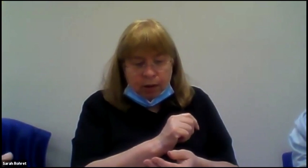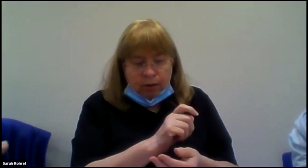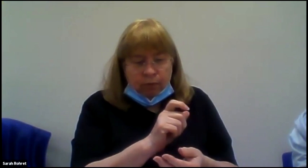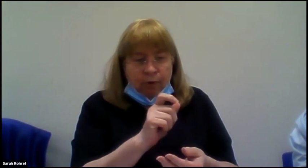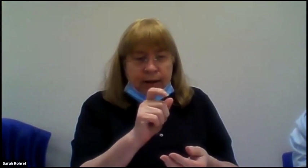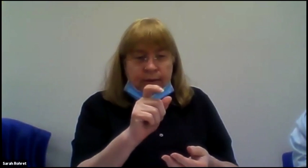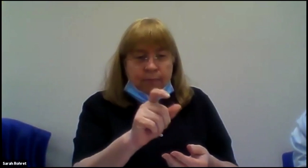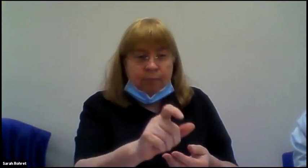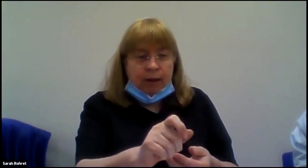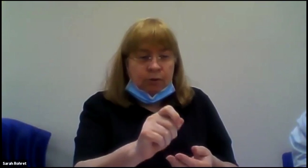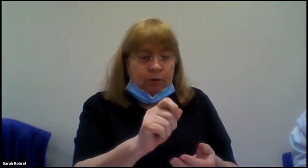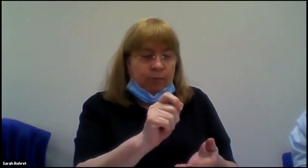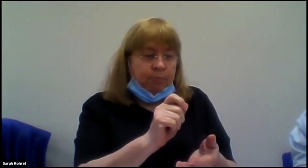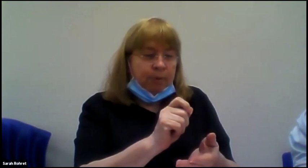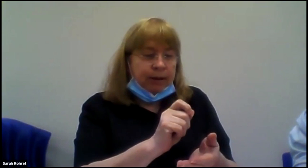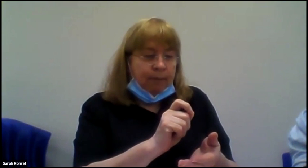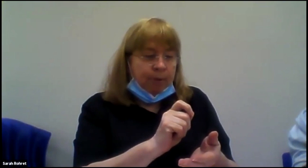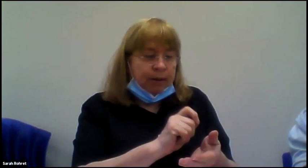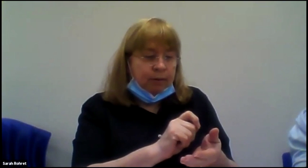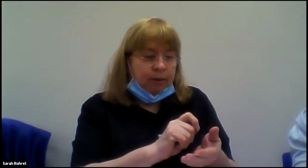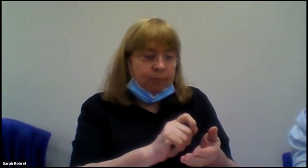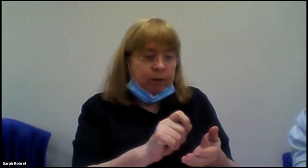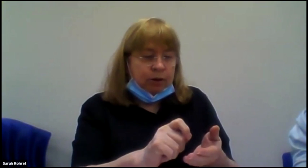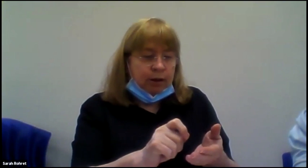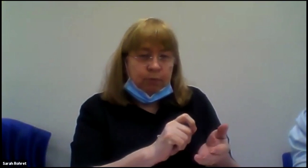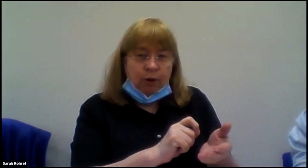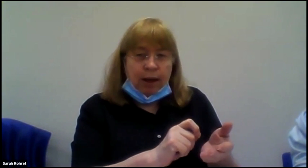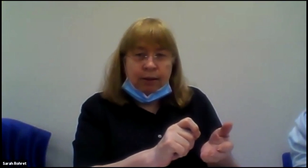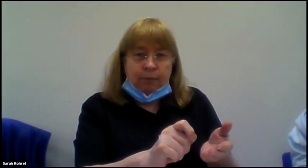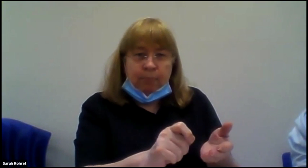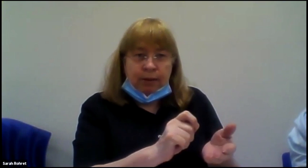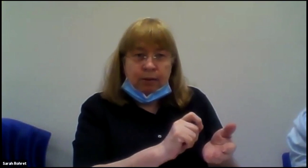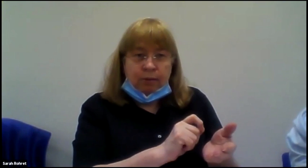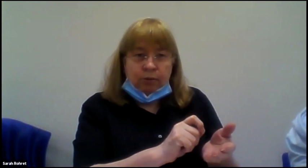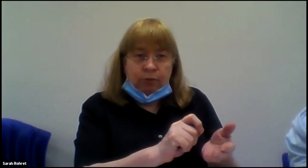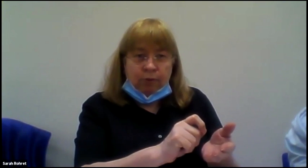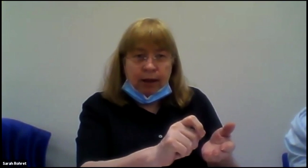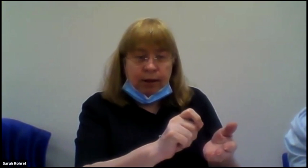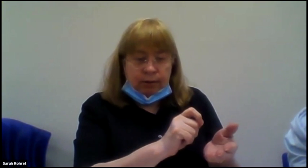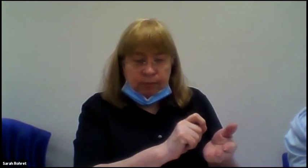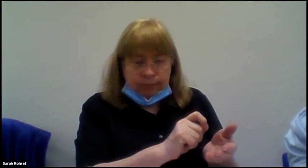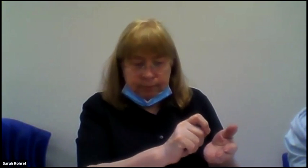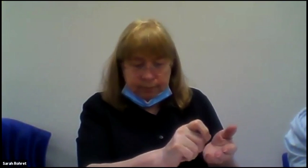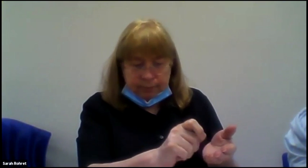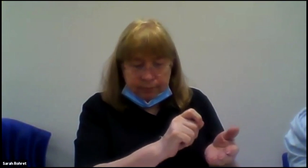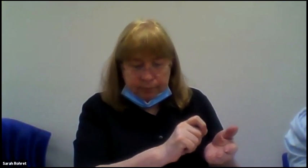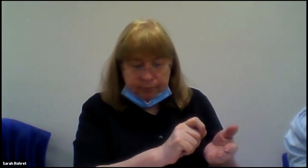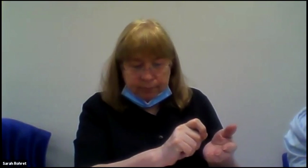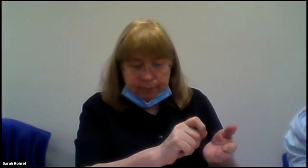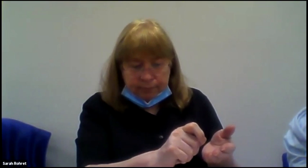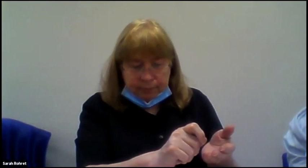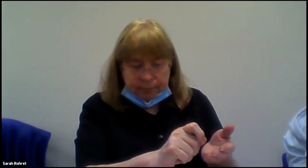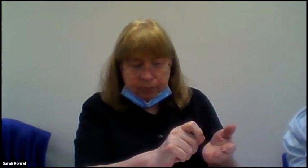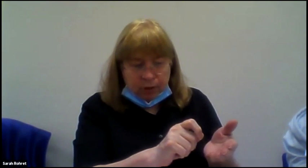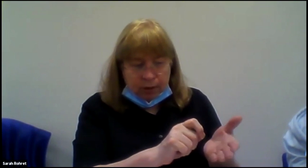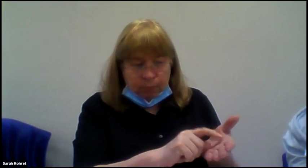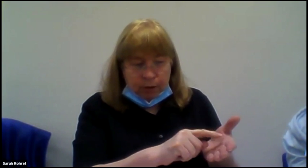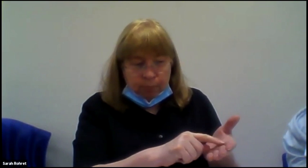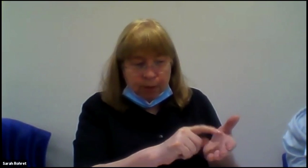You write something, make sure you pick that pencil up and just keep your hand in the pencil and you're writing. This will be your